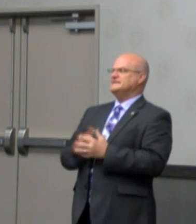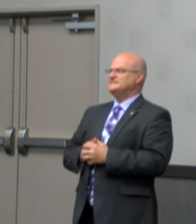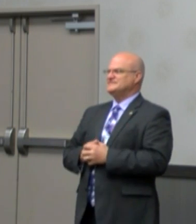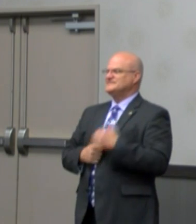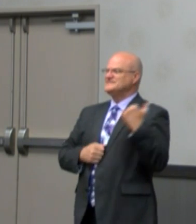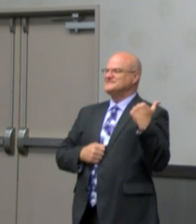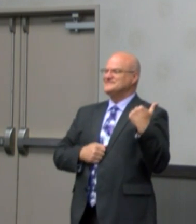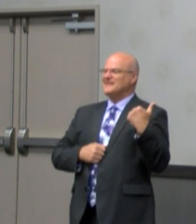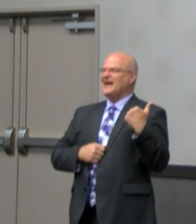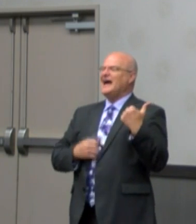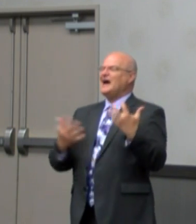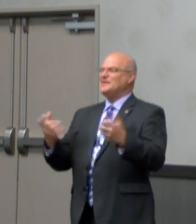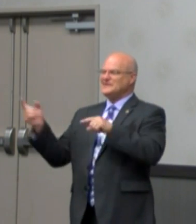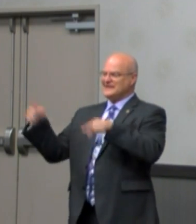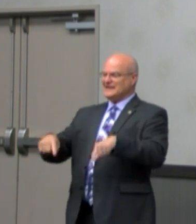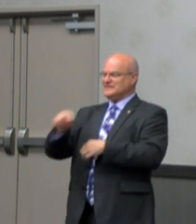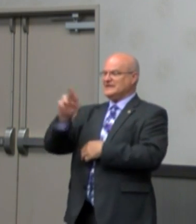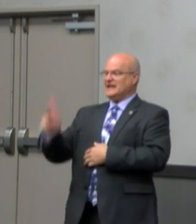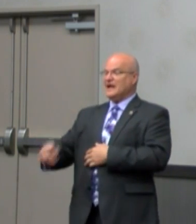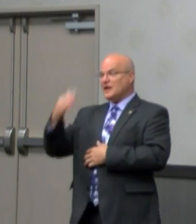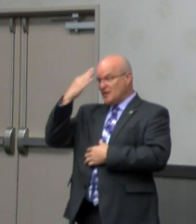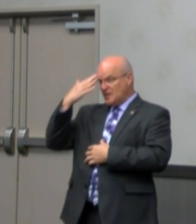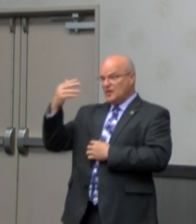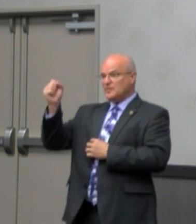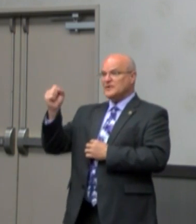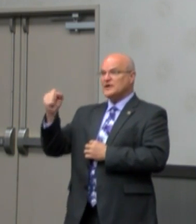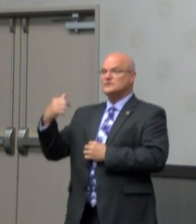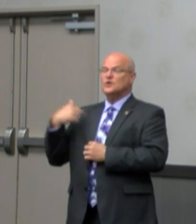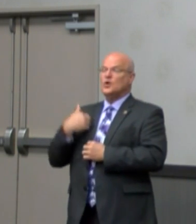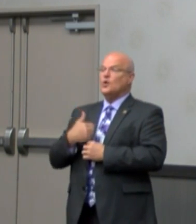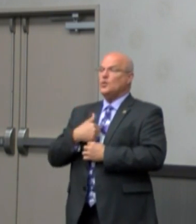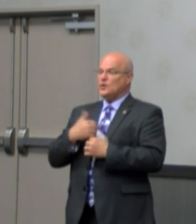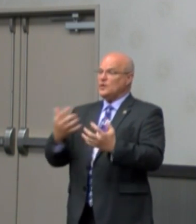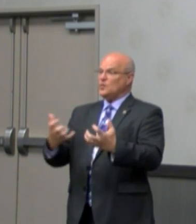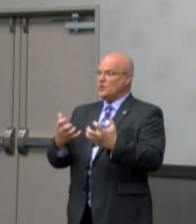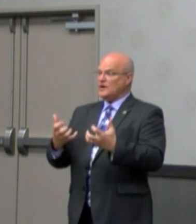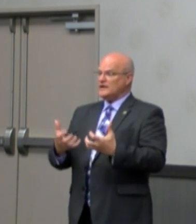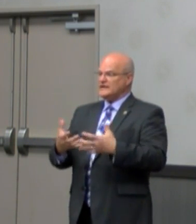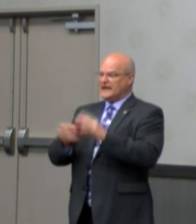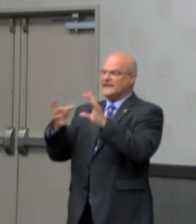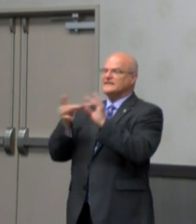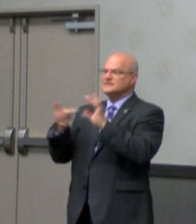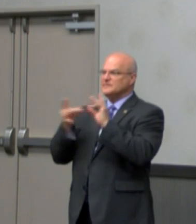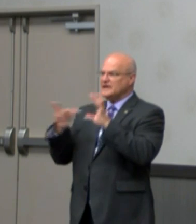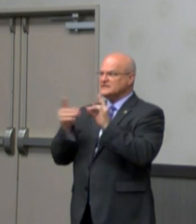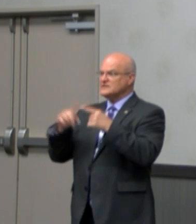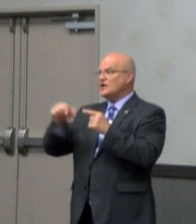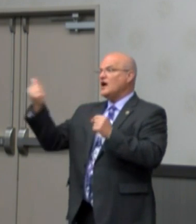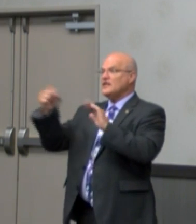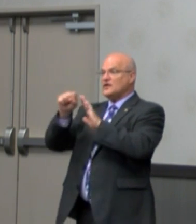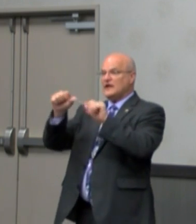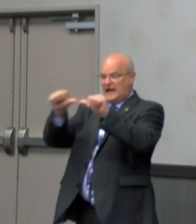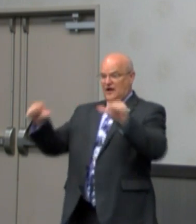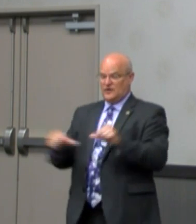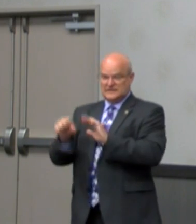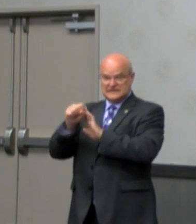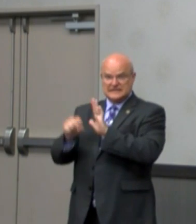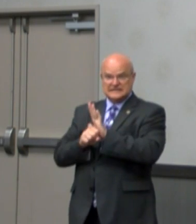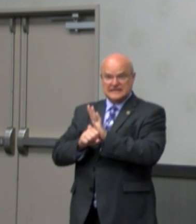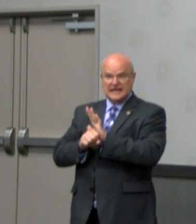I chose to come to Texarkana because we wanted to take this message to other areas of the